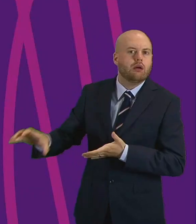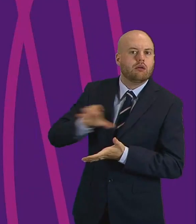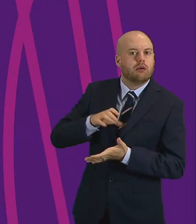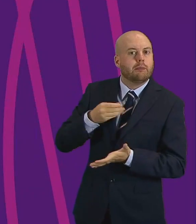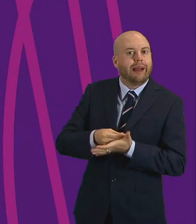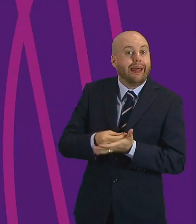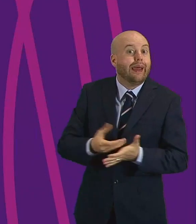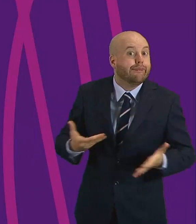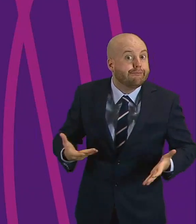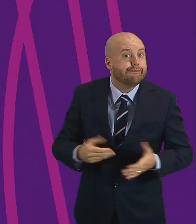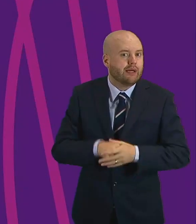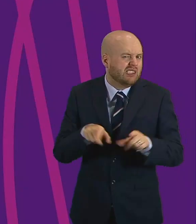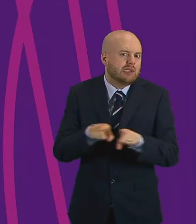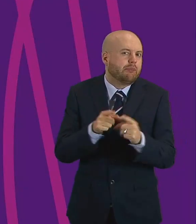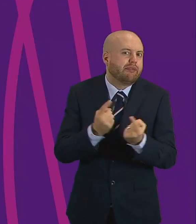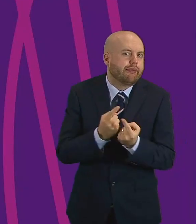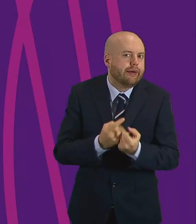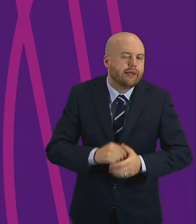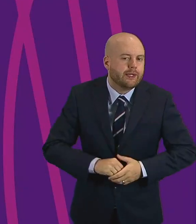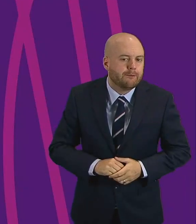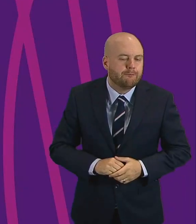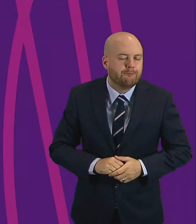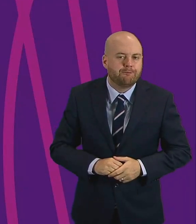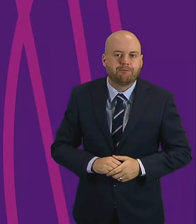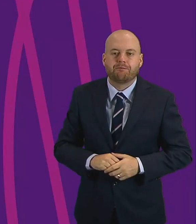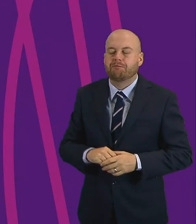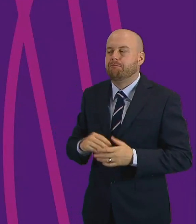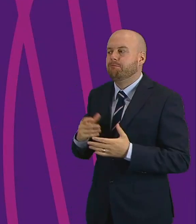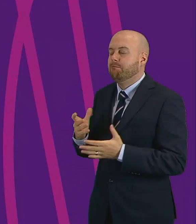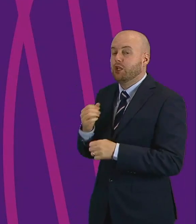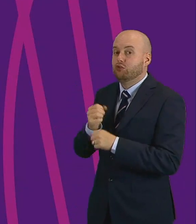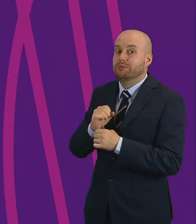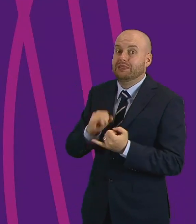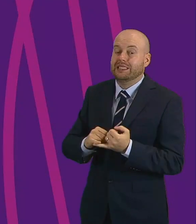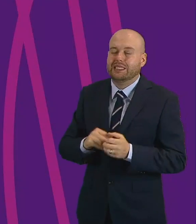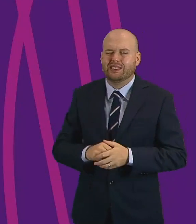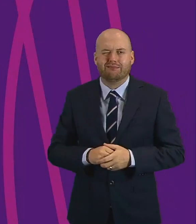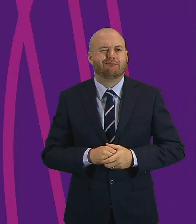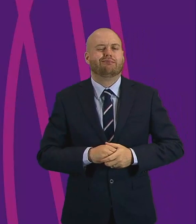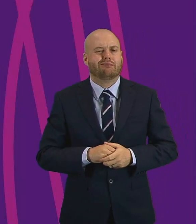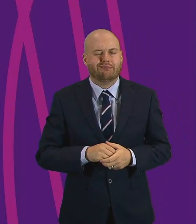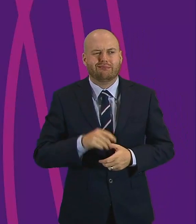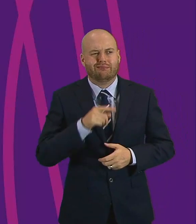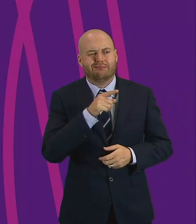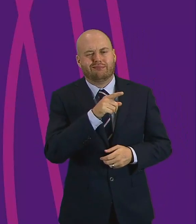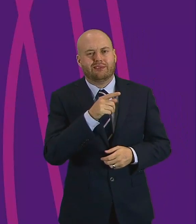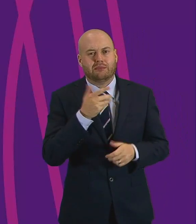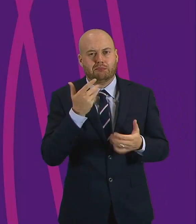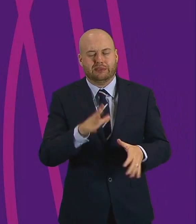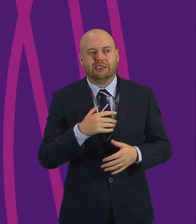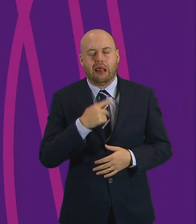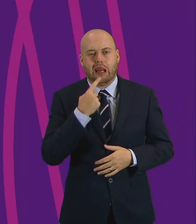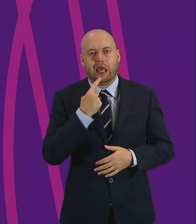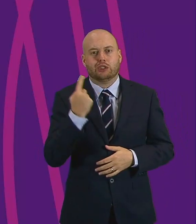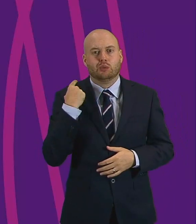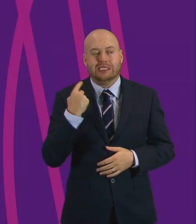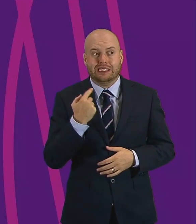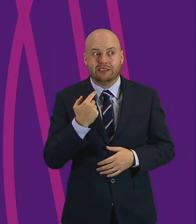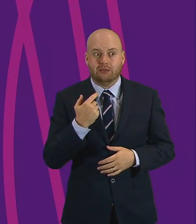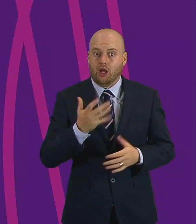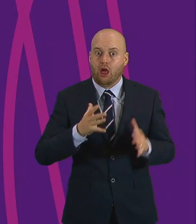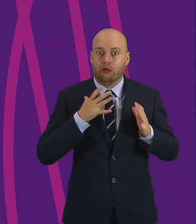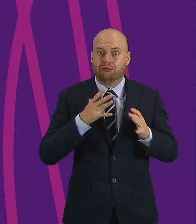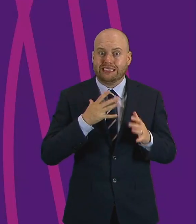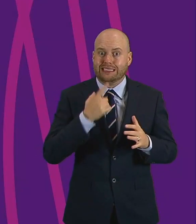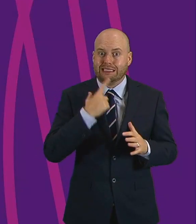Simpson. Well, as the Finance Secretary should know, I referred to that in a speech last week, and I think they should pay up.